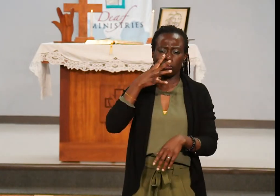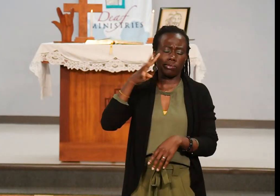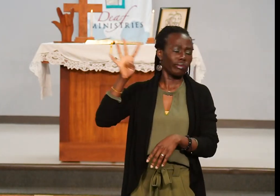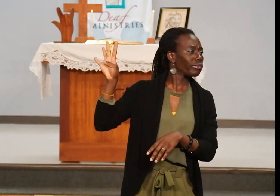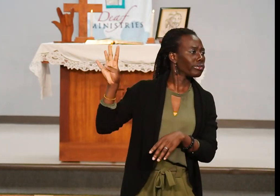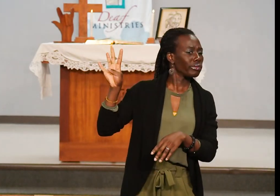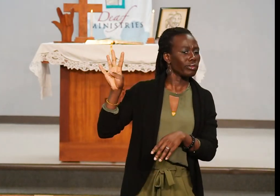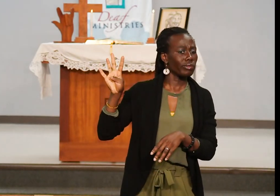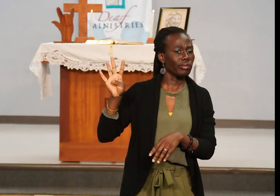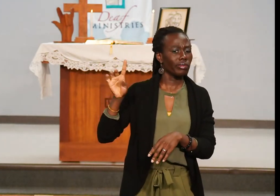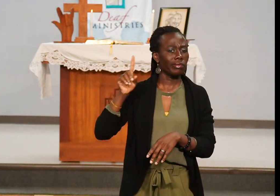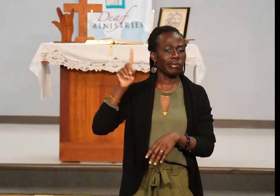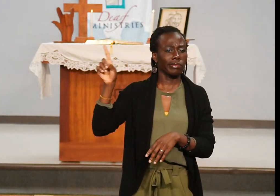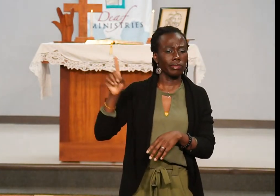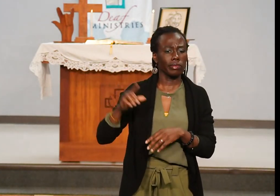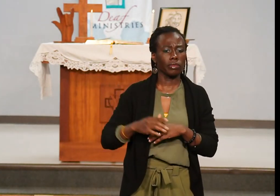and sometimes fail to look to you.